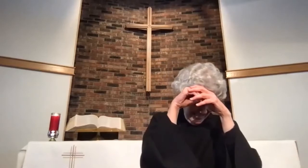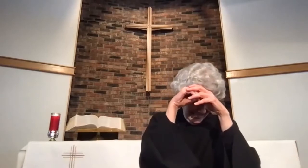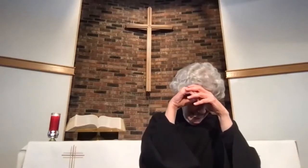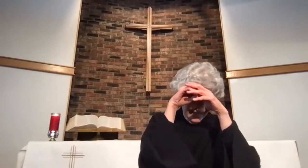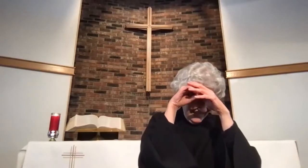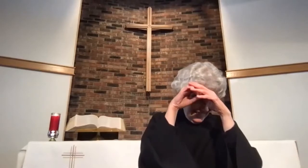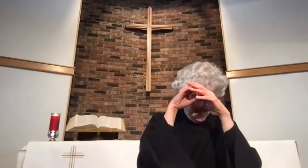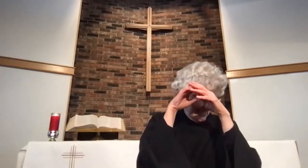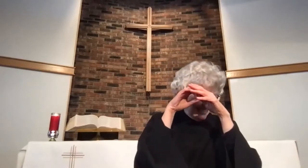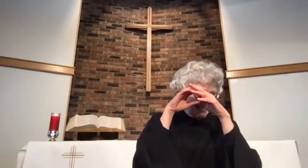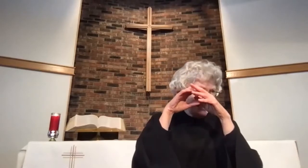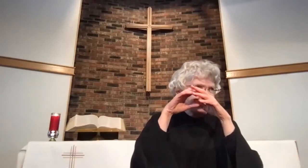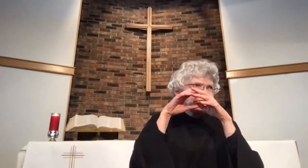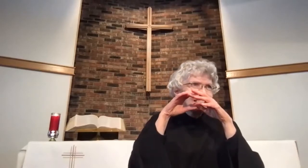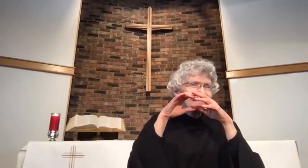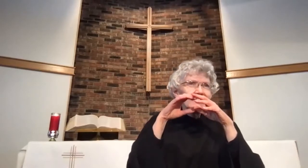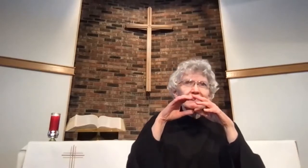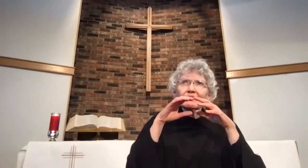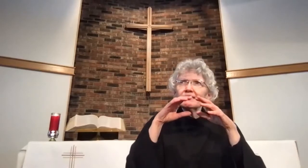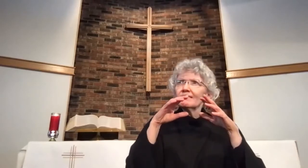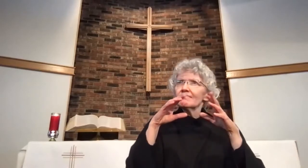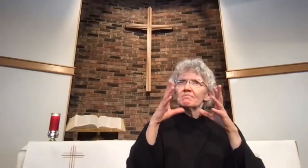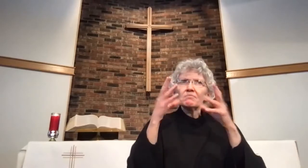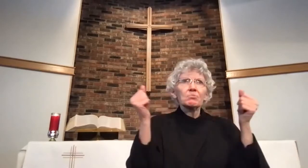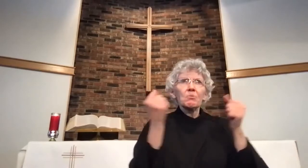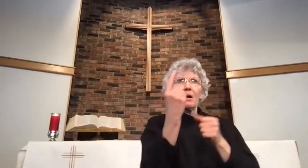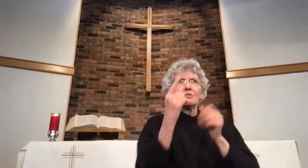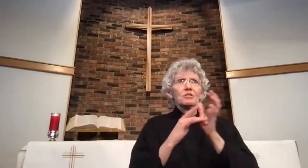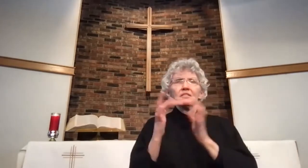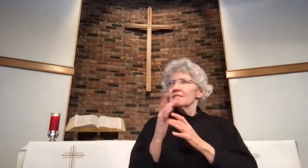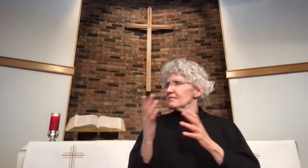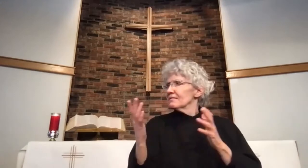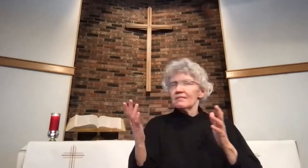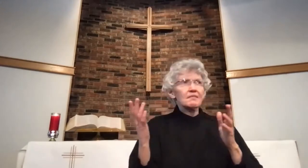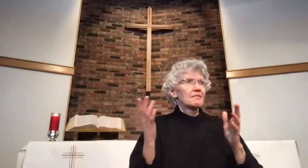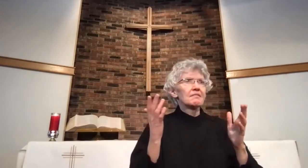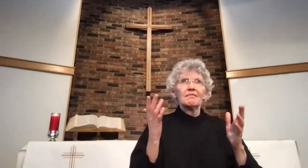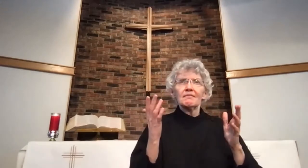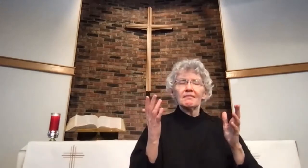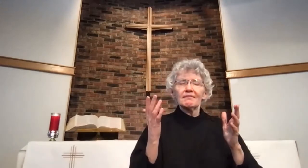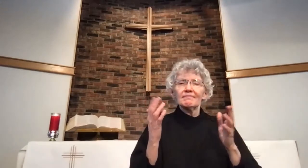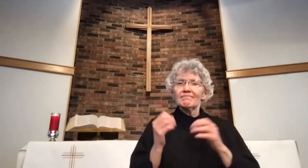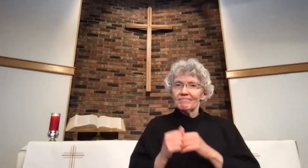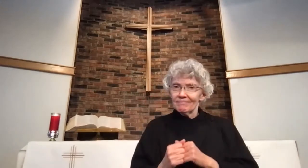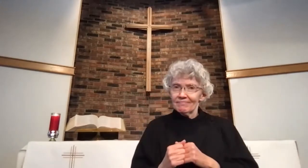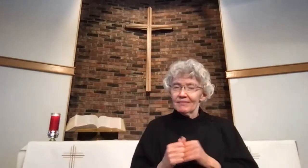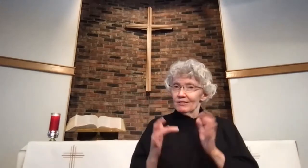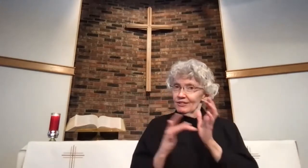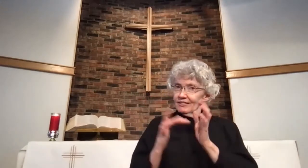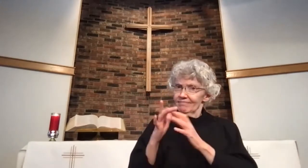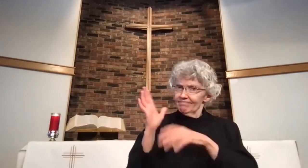Even as the voice spoke, Jesus was found alone.